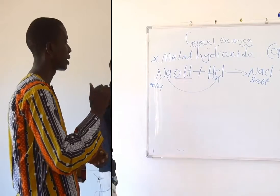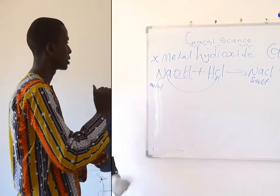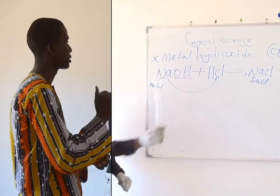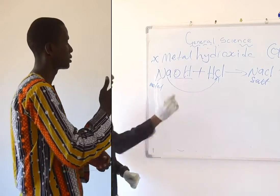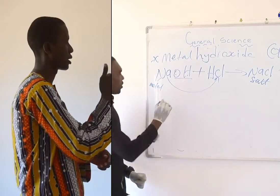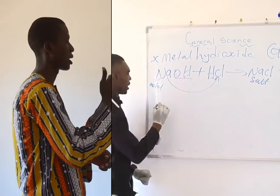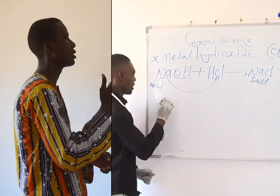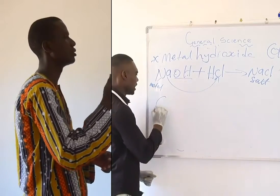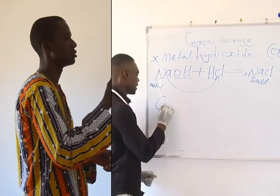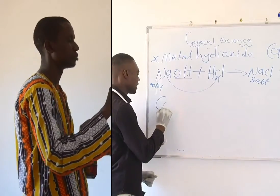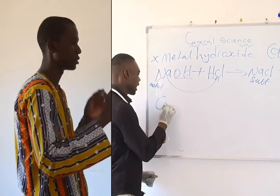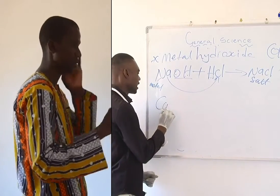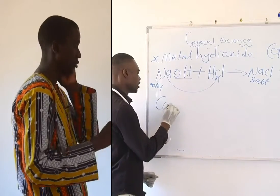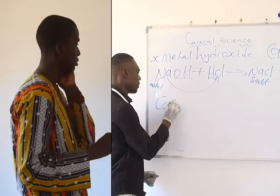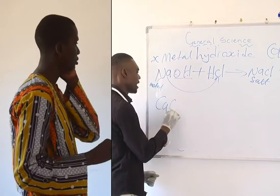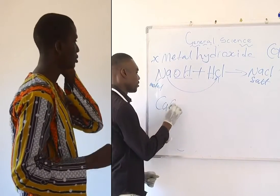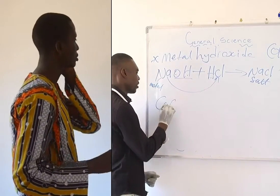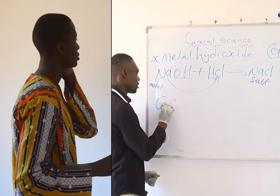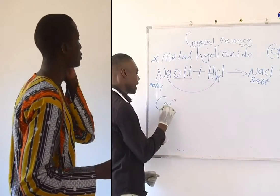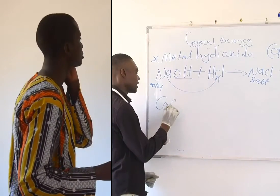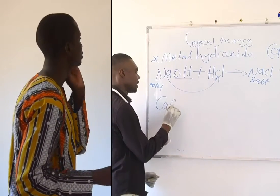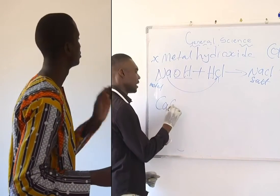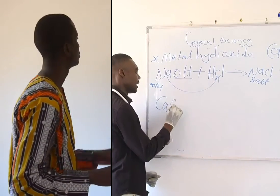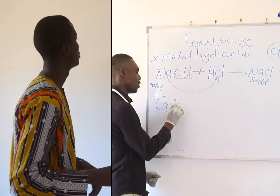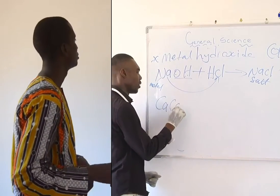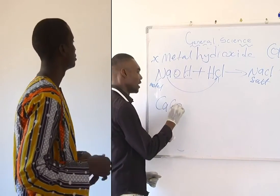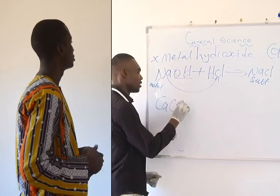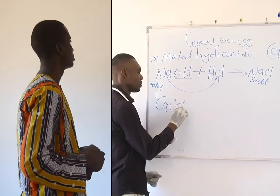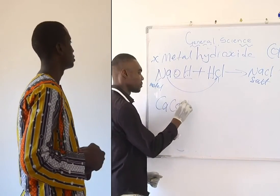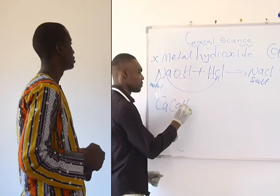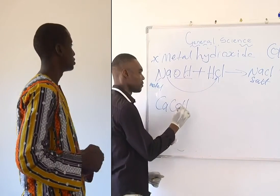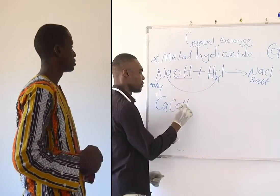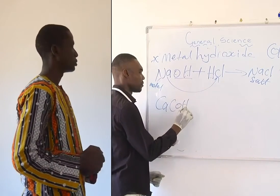please. Another is calcium hydroxide,